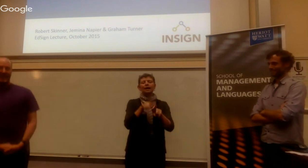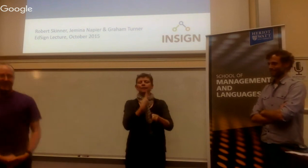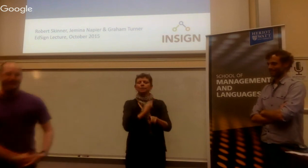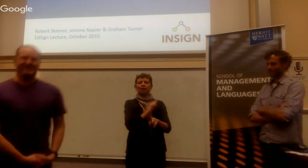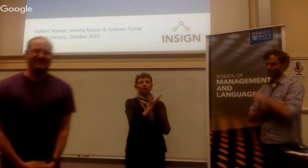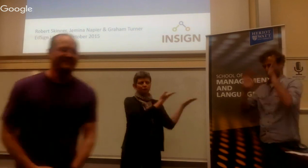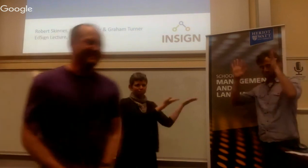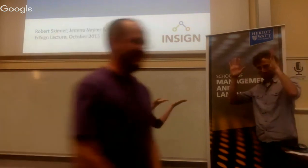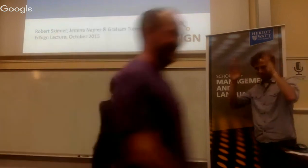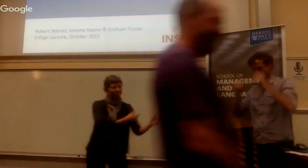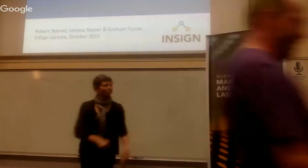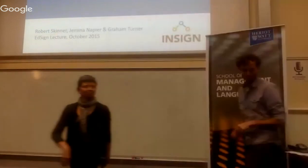Thank you.